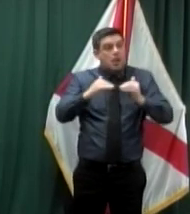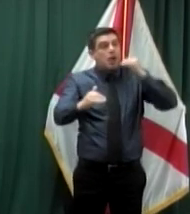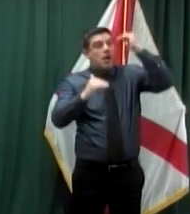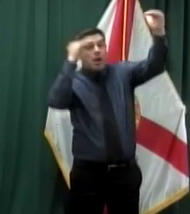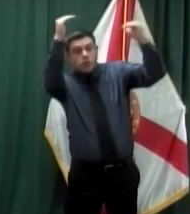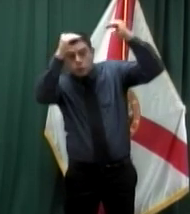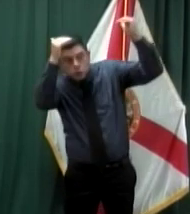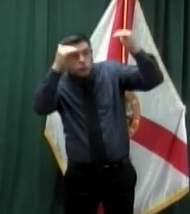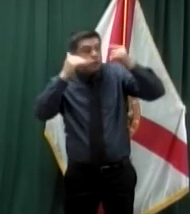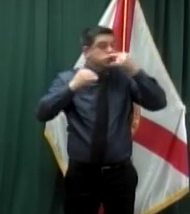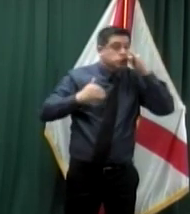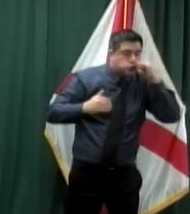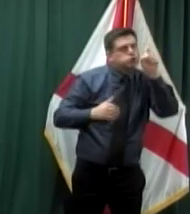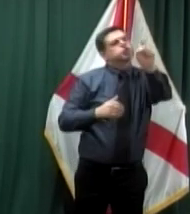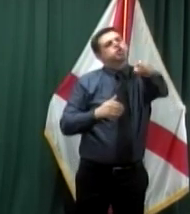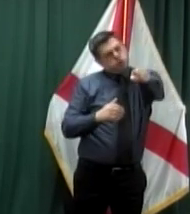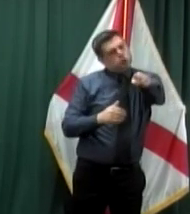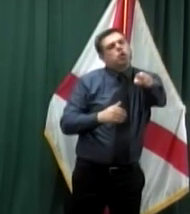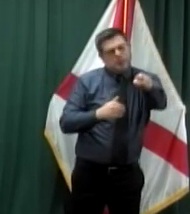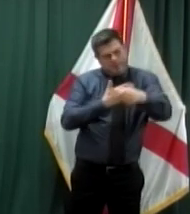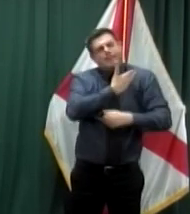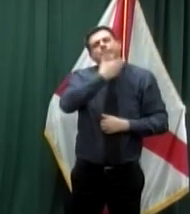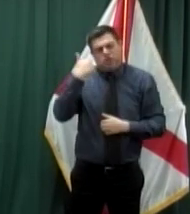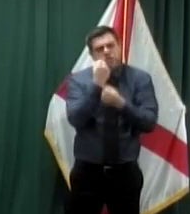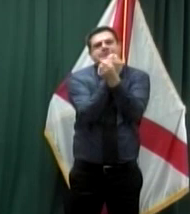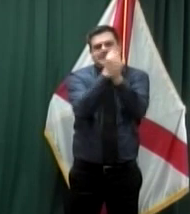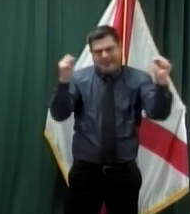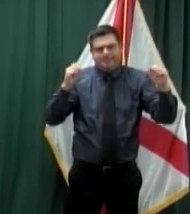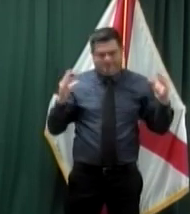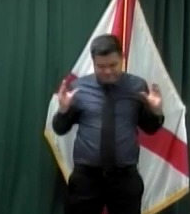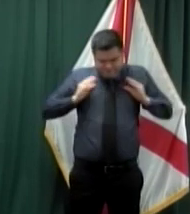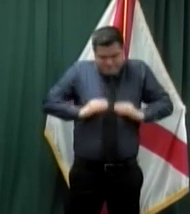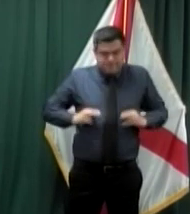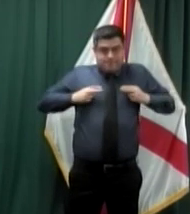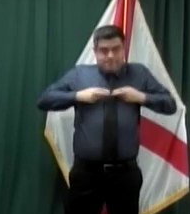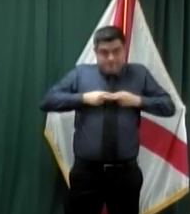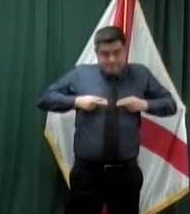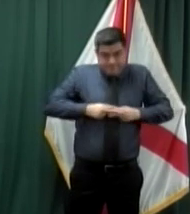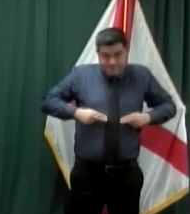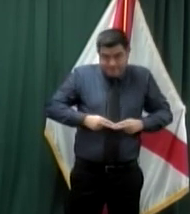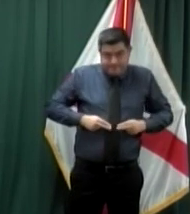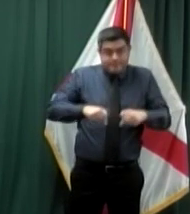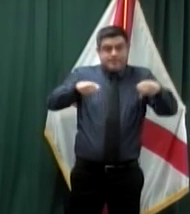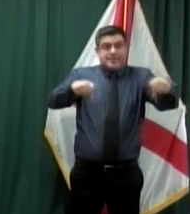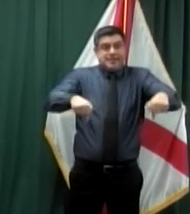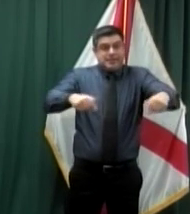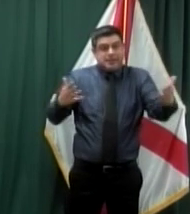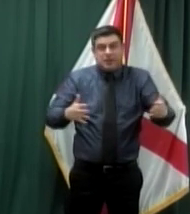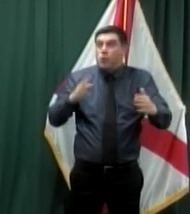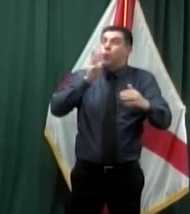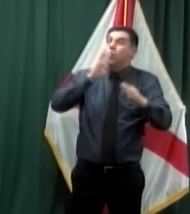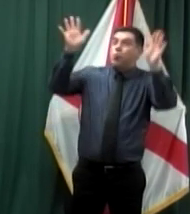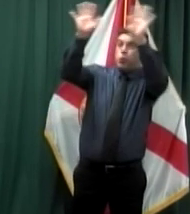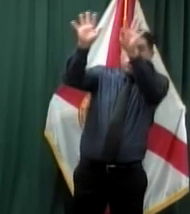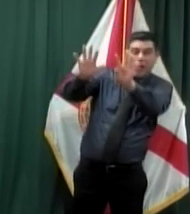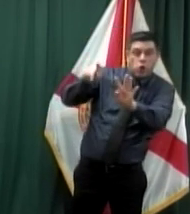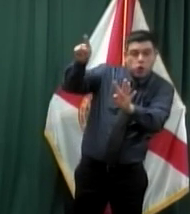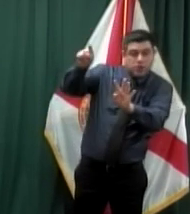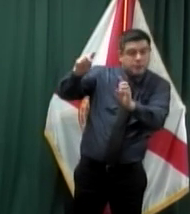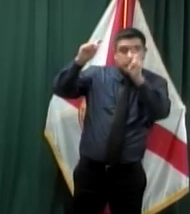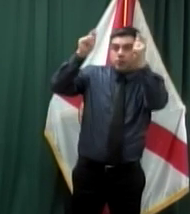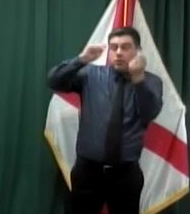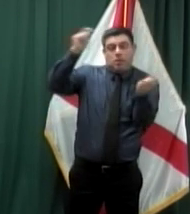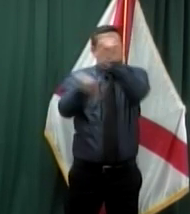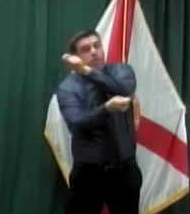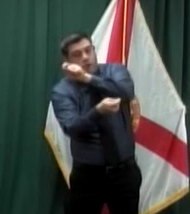though, like it's been said, we live in the state of Florida where the weather can change at the drop of a hat. So before you go out on the water, check